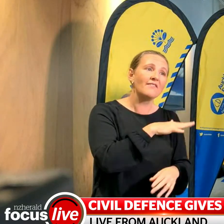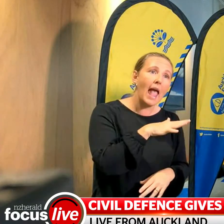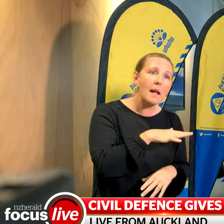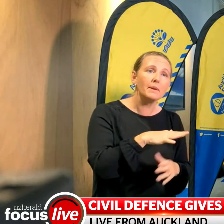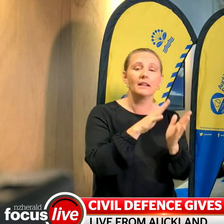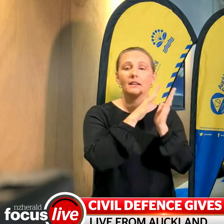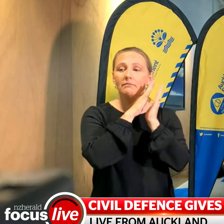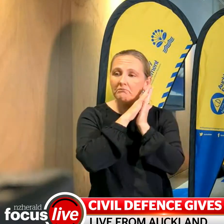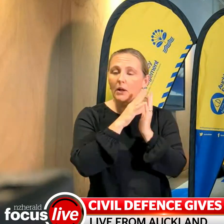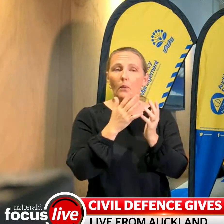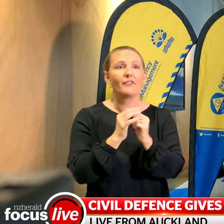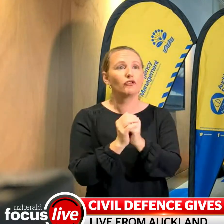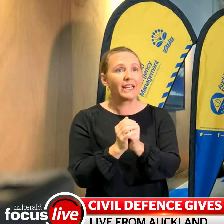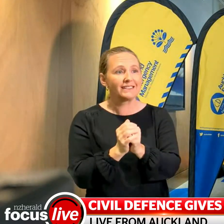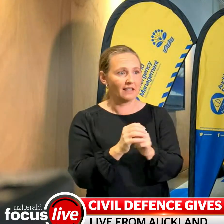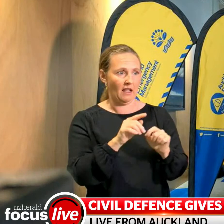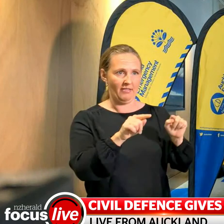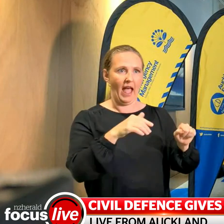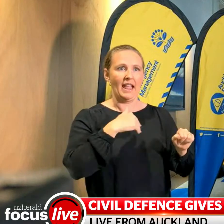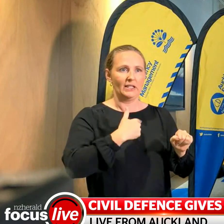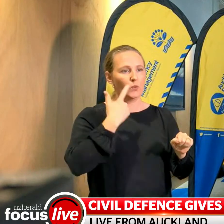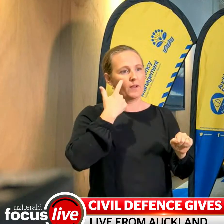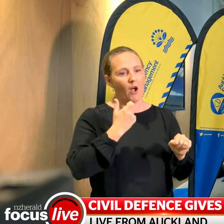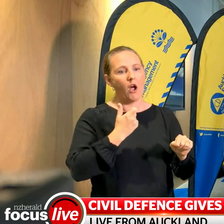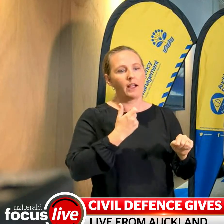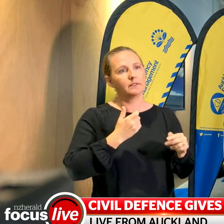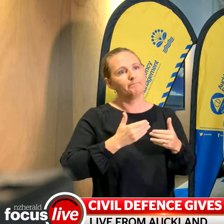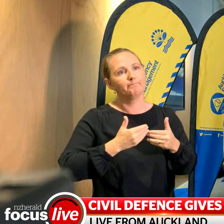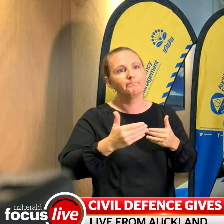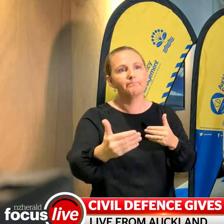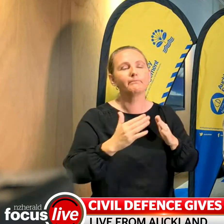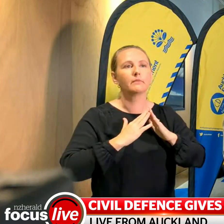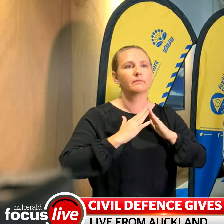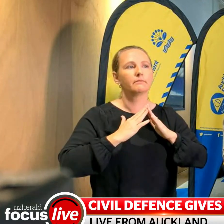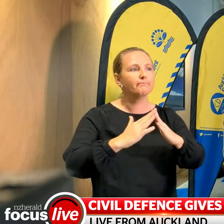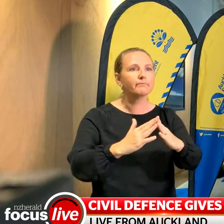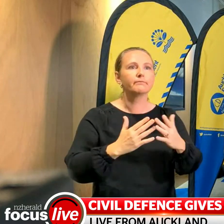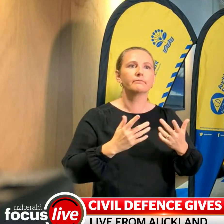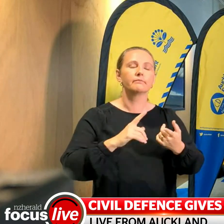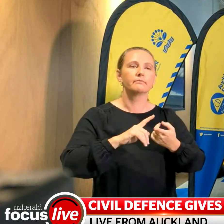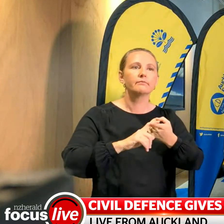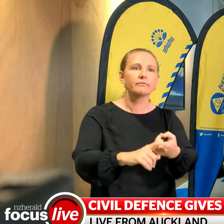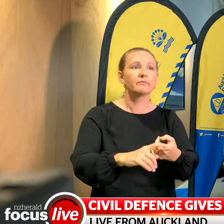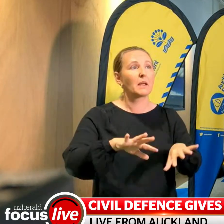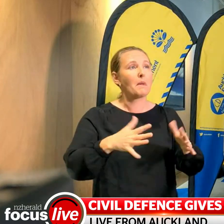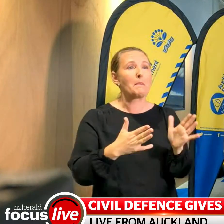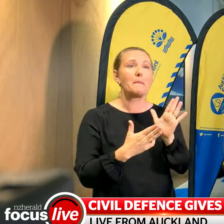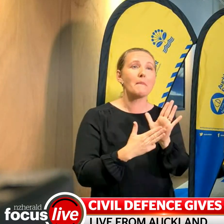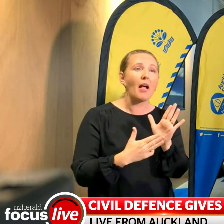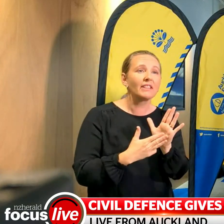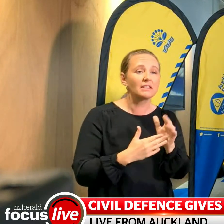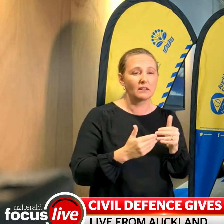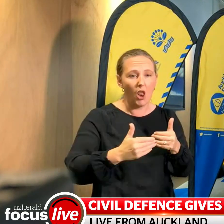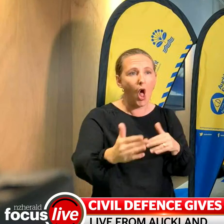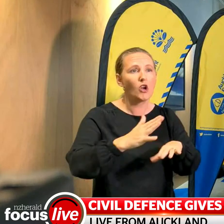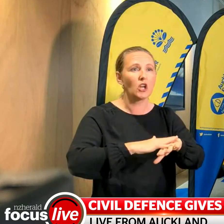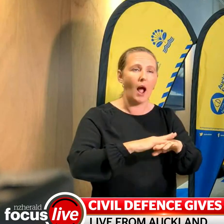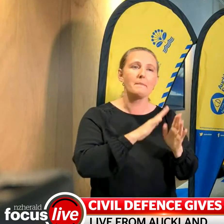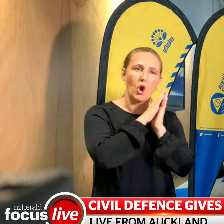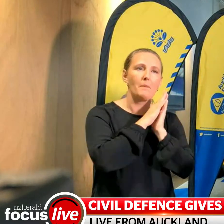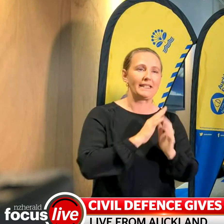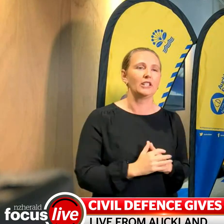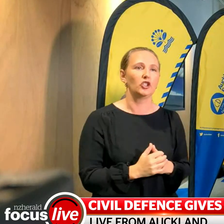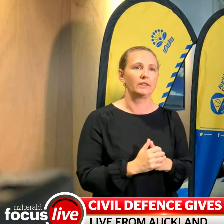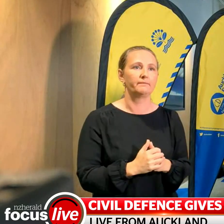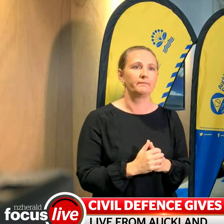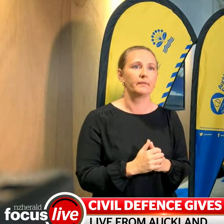and they also too will need some form of temporary accommodation, which may extend into months. So we're working very